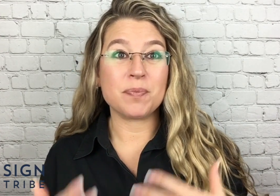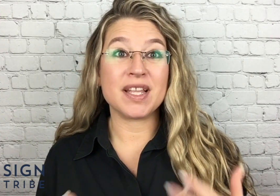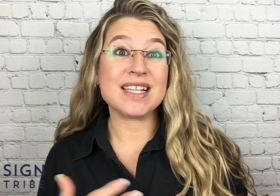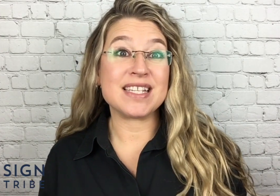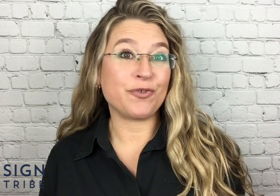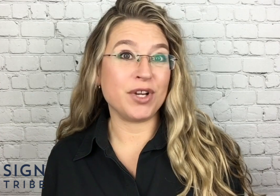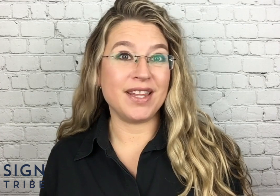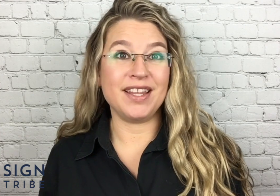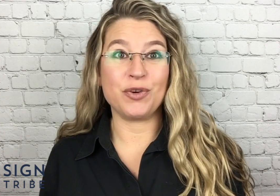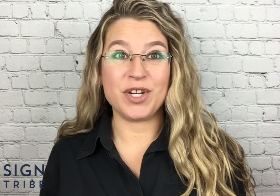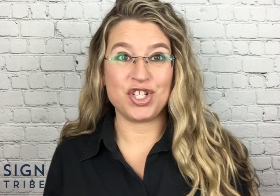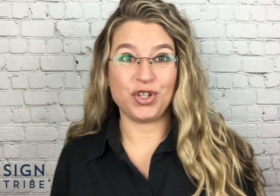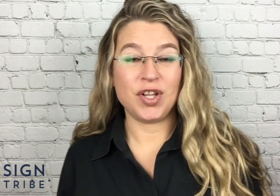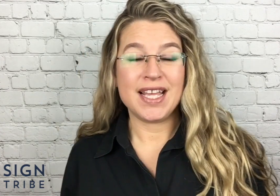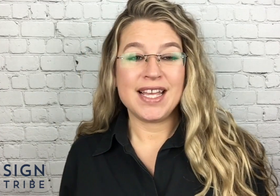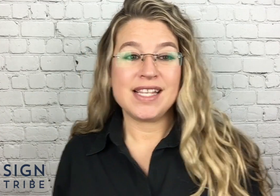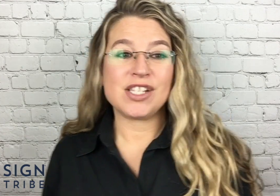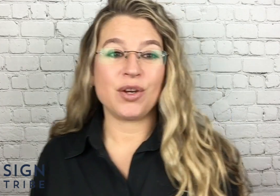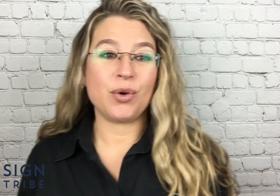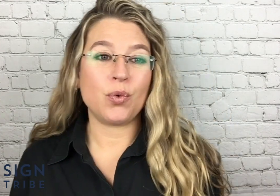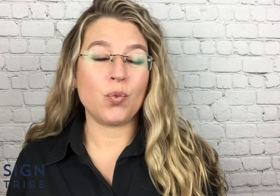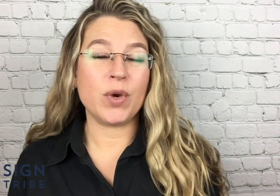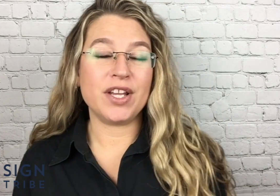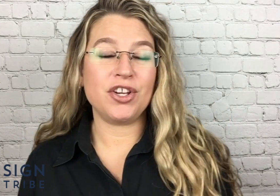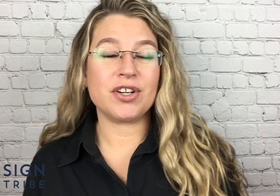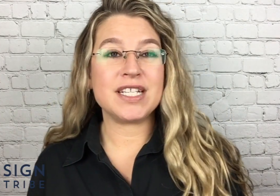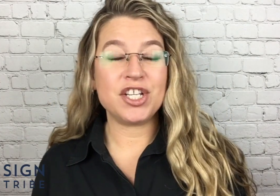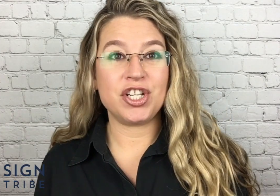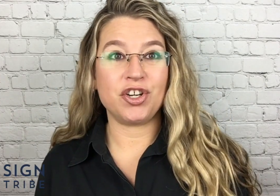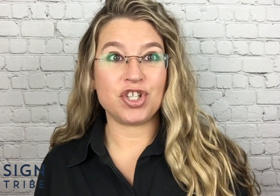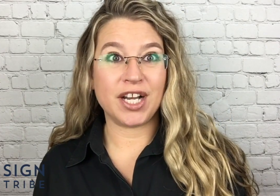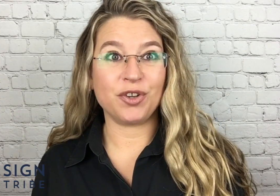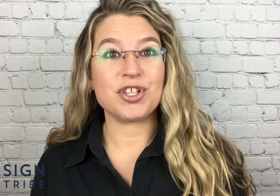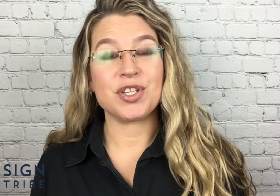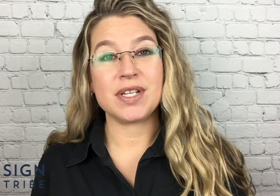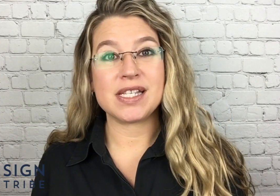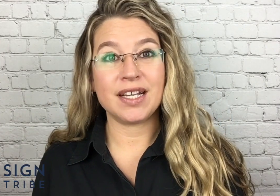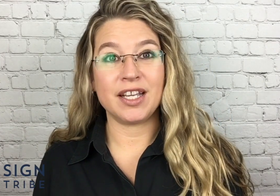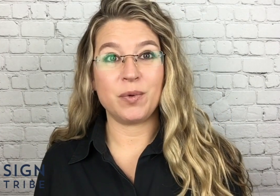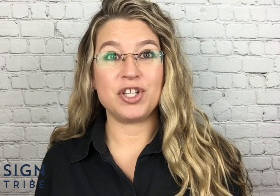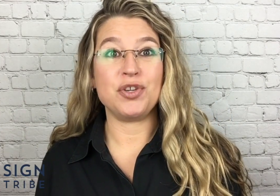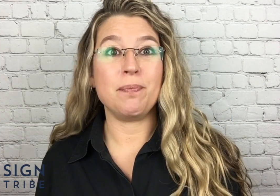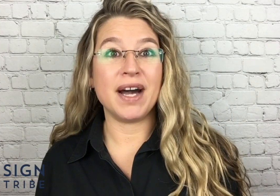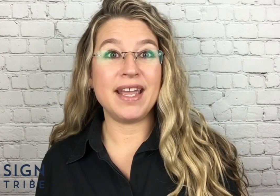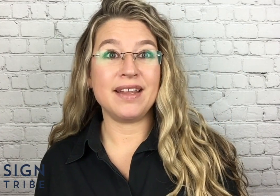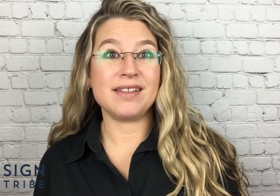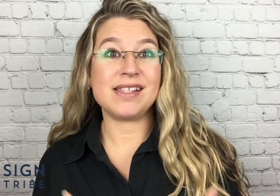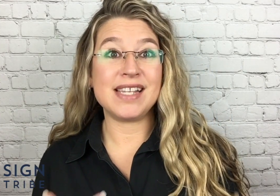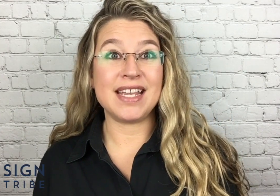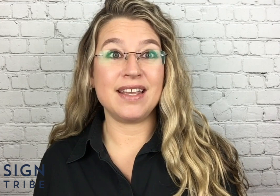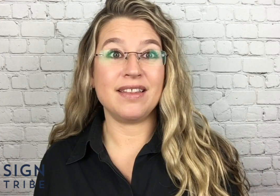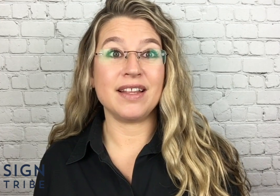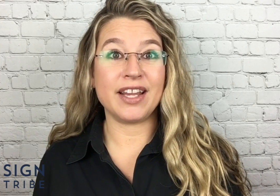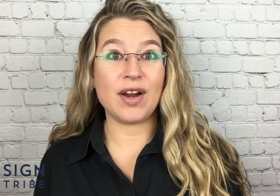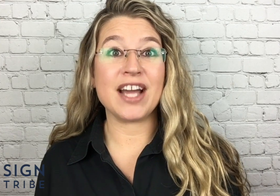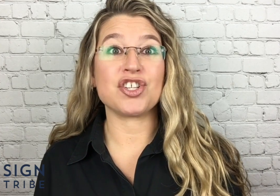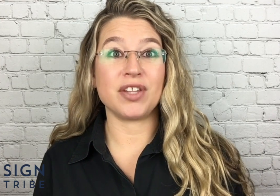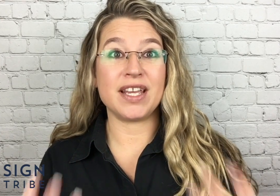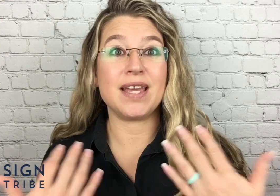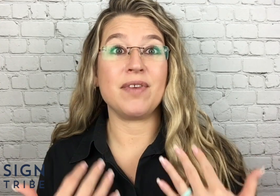that's different than the original. So when you're teaching your child or student sign language, you might see that they're actually giving